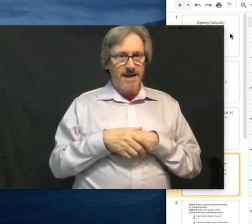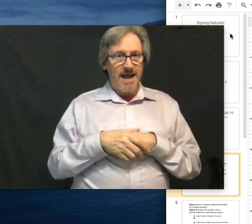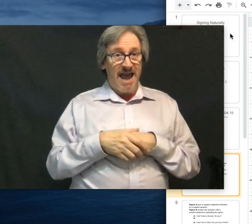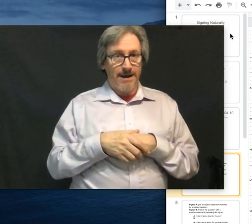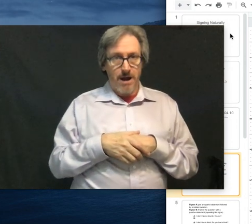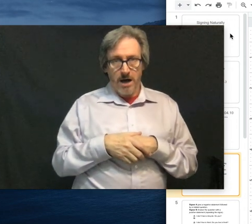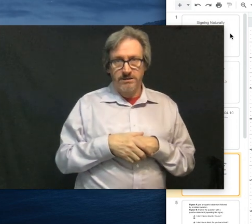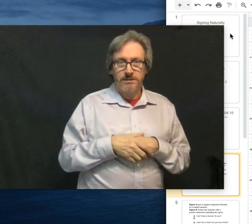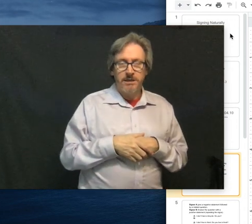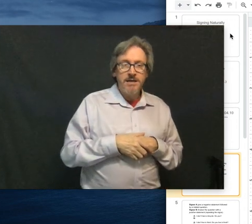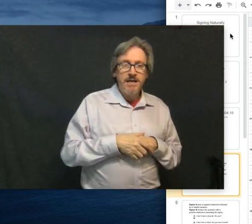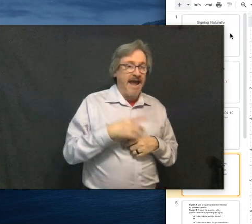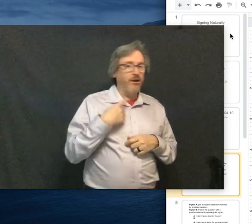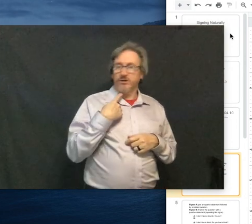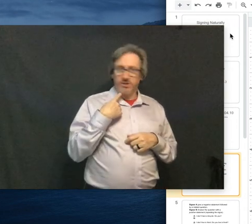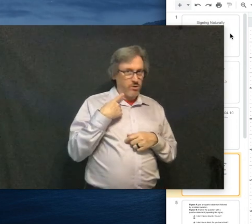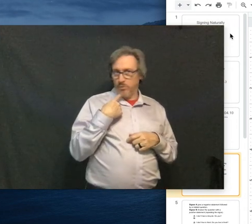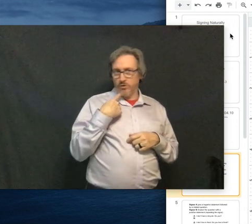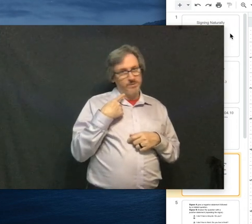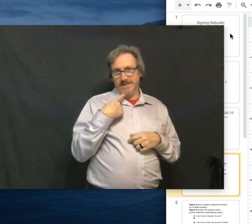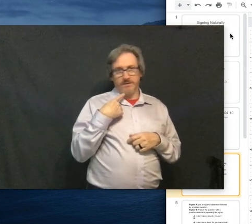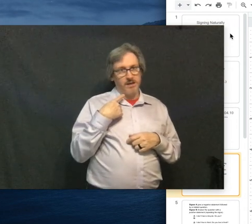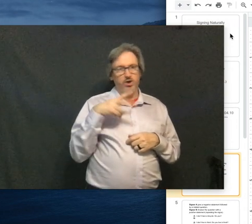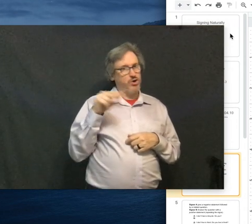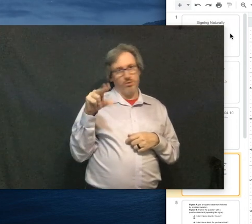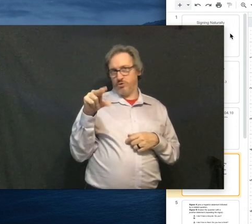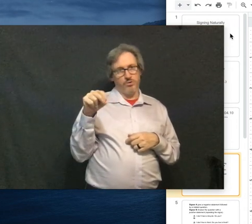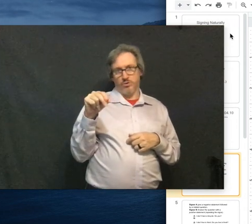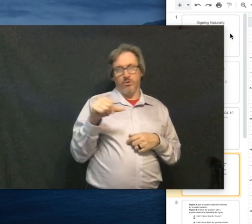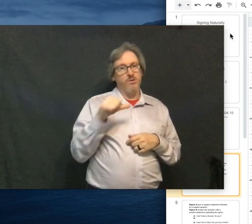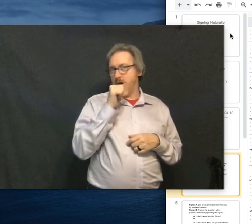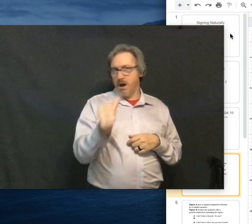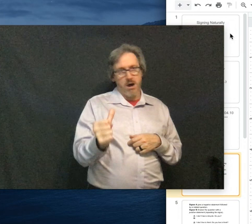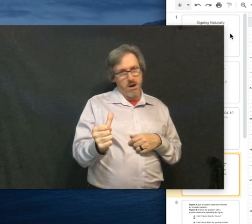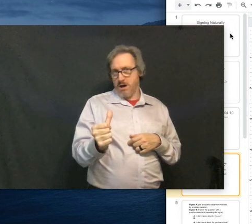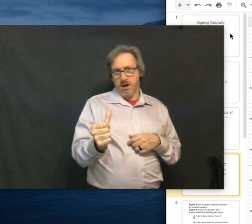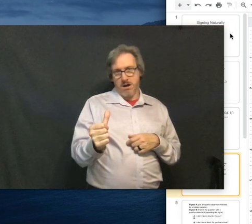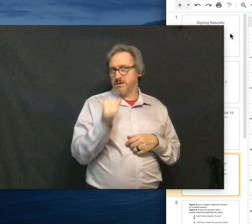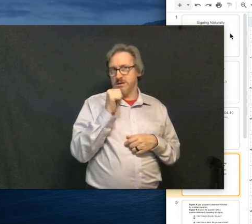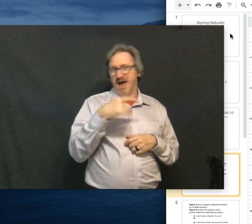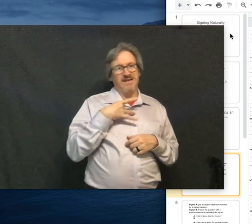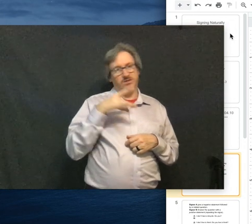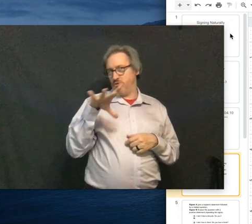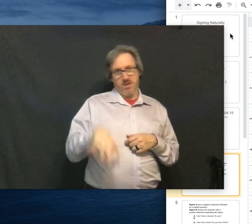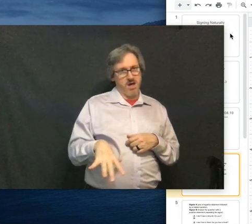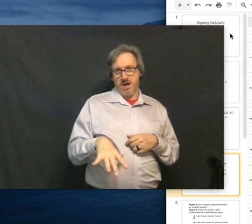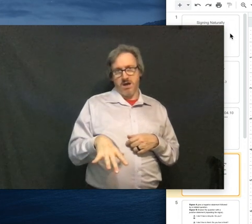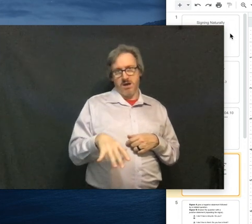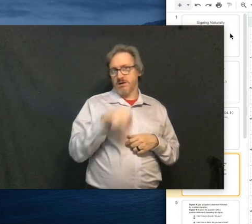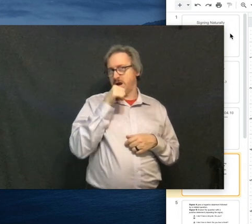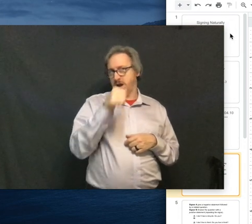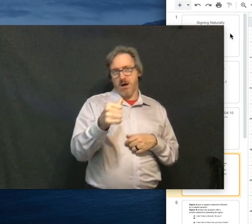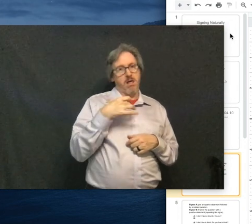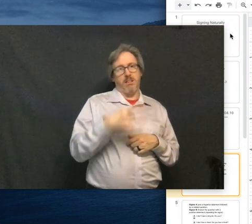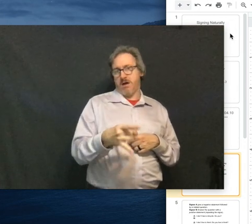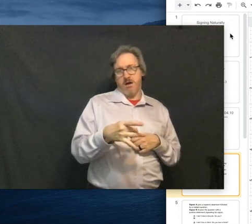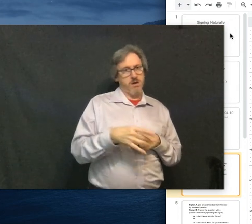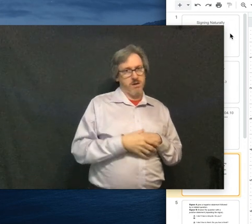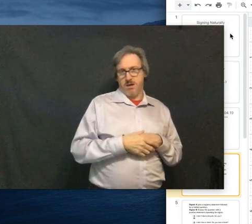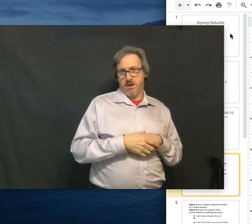just none and not. And also using the no, not. I don't like,